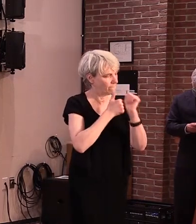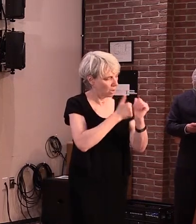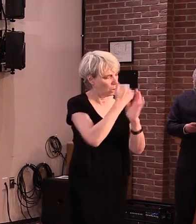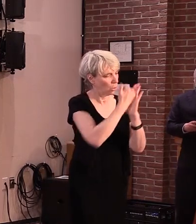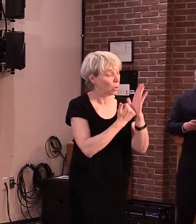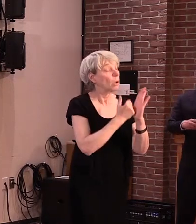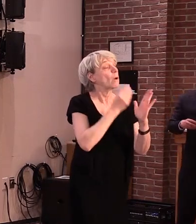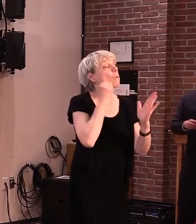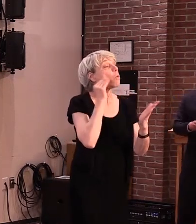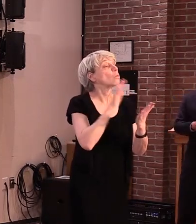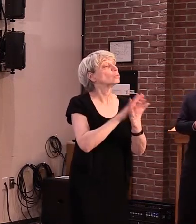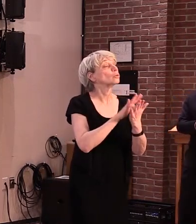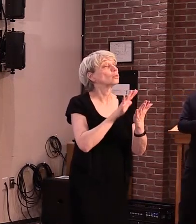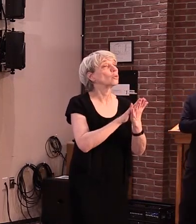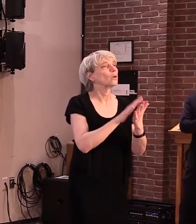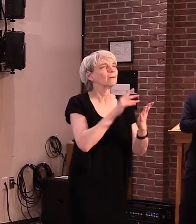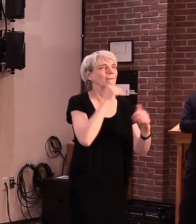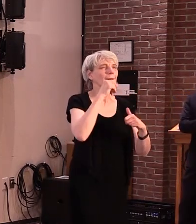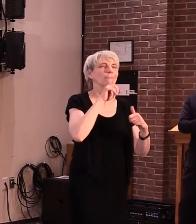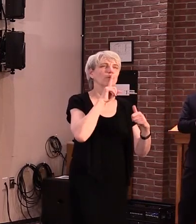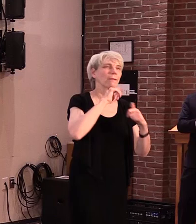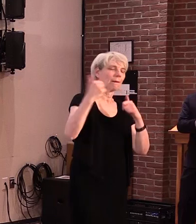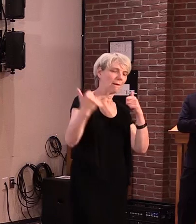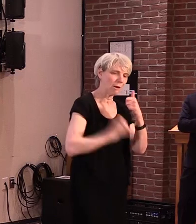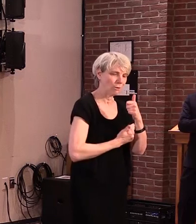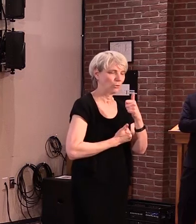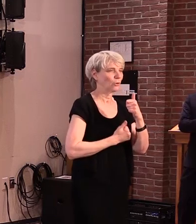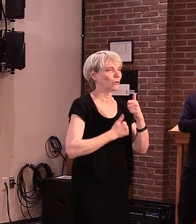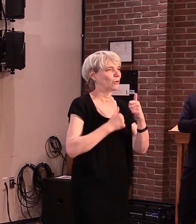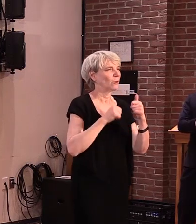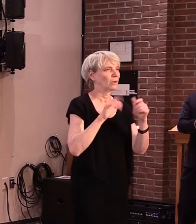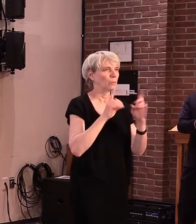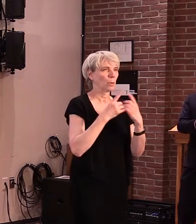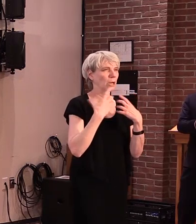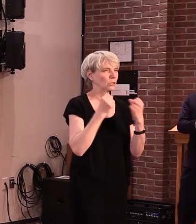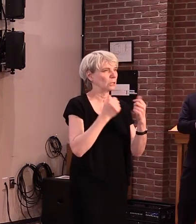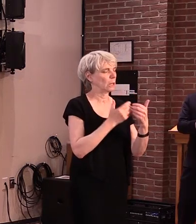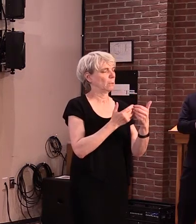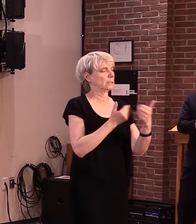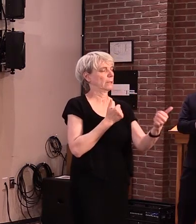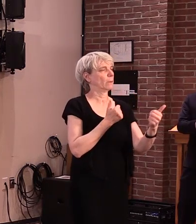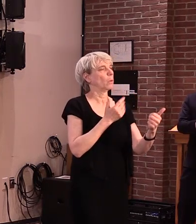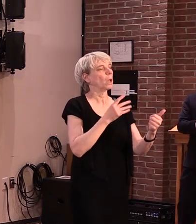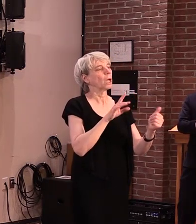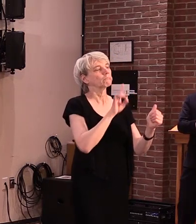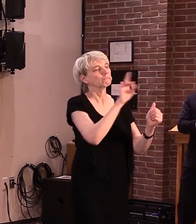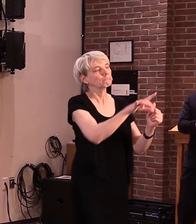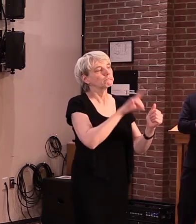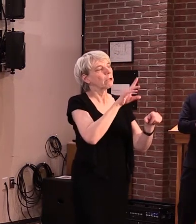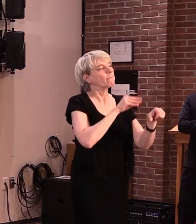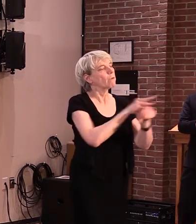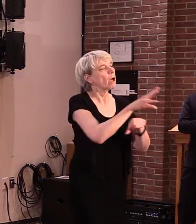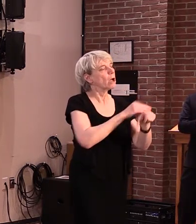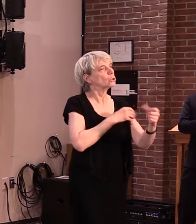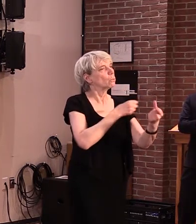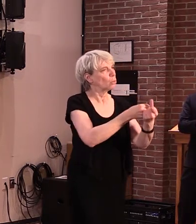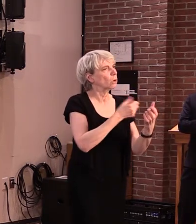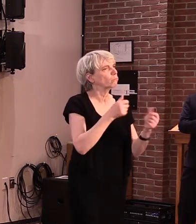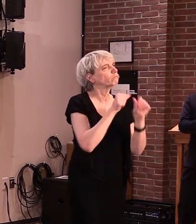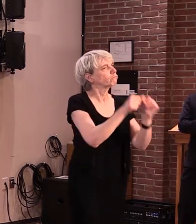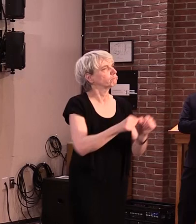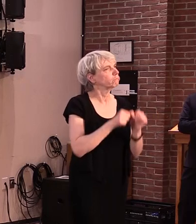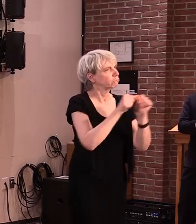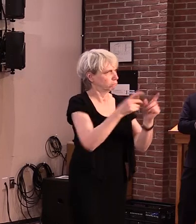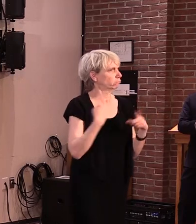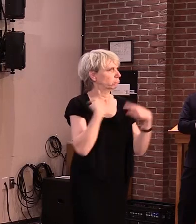definition sort of an independent sort of venture, if you will. We provide direct support to homeschoolers, and we'll continue to do that. The resources